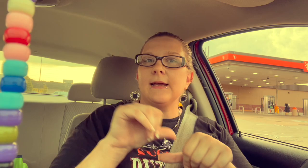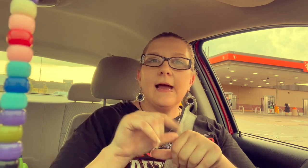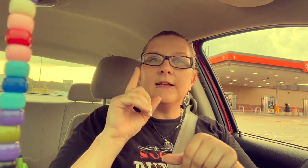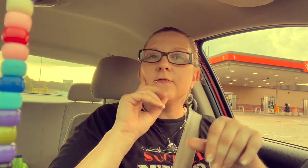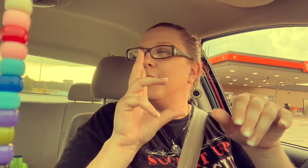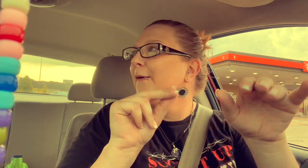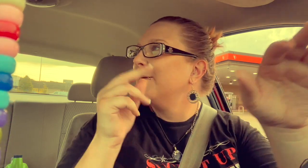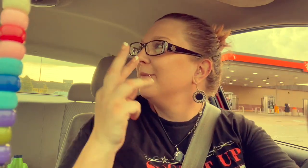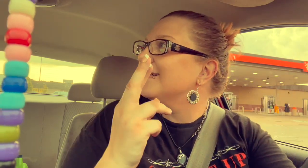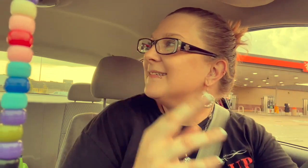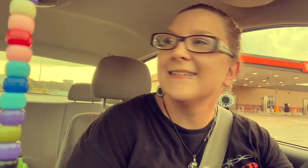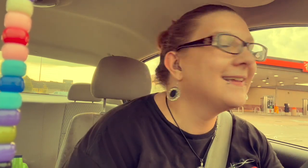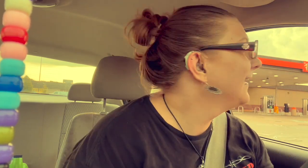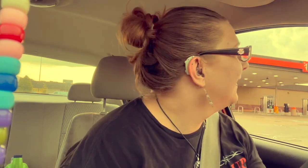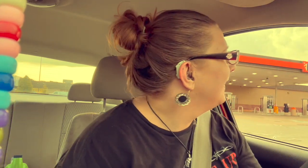gas.